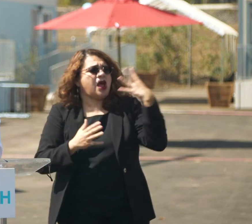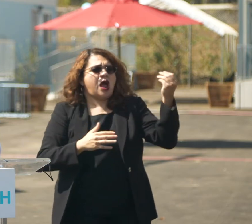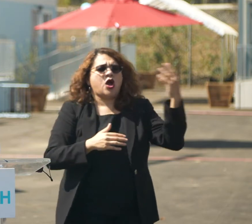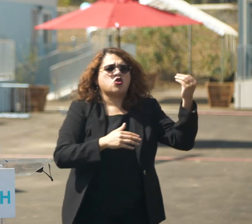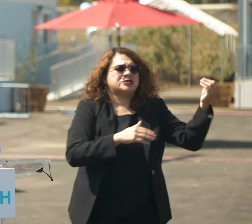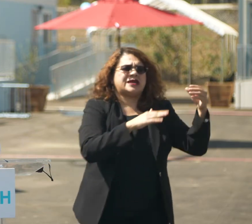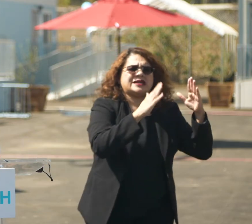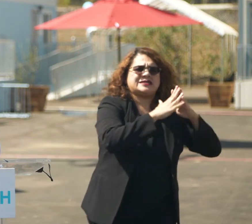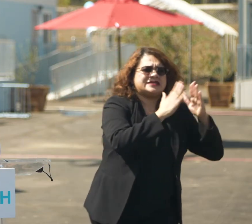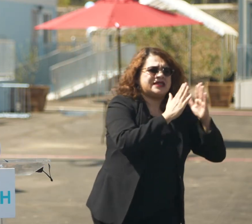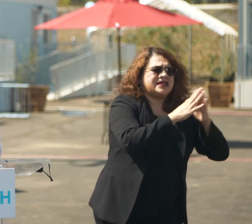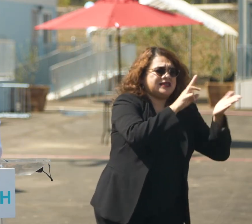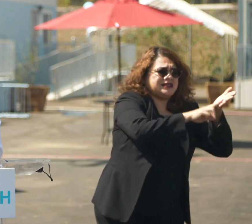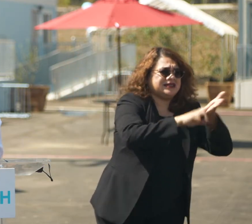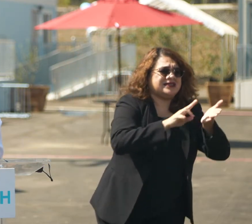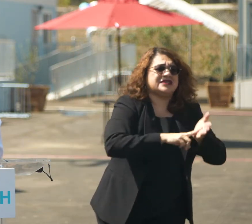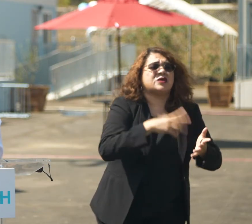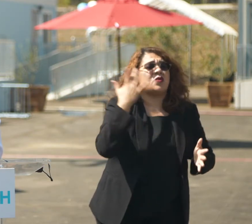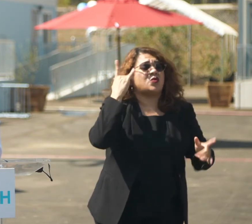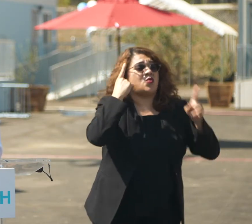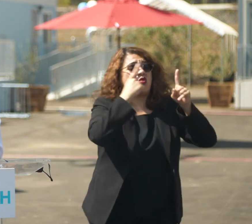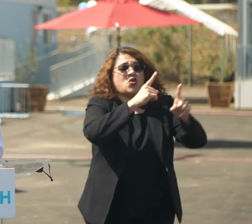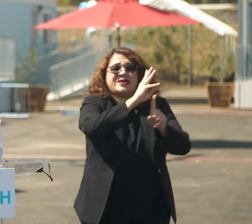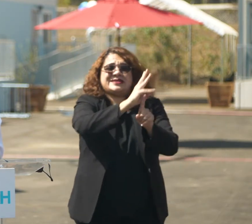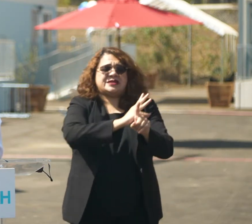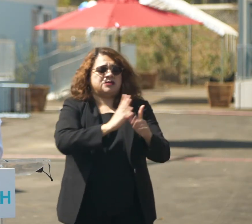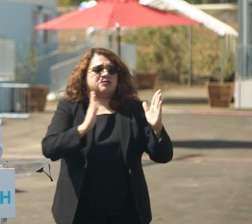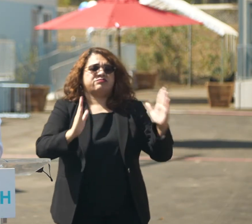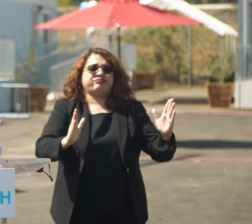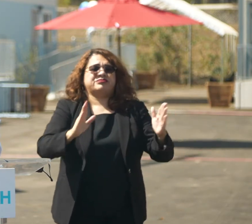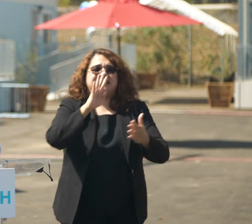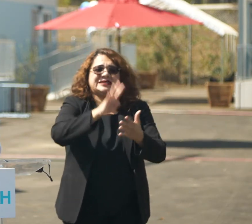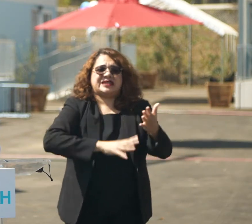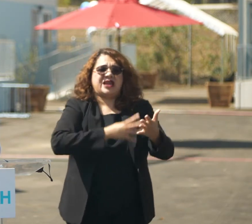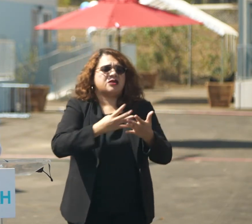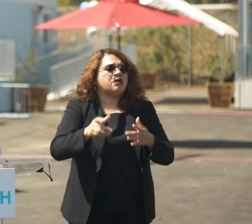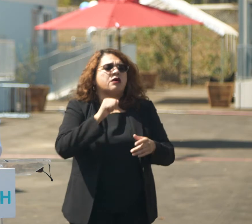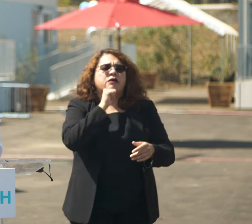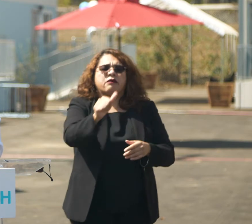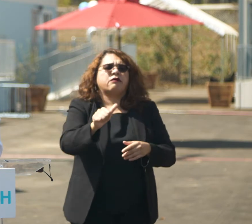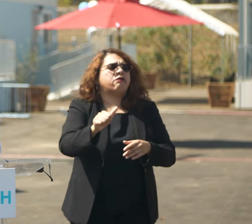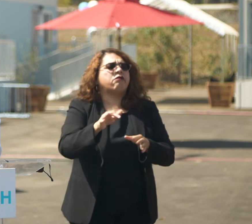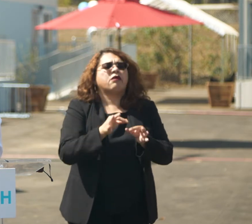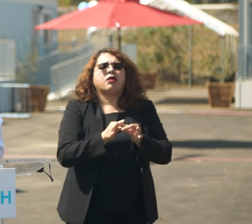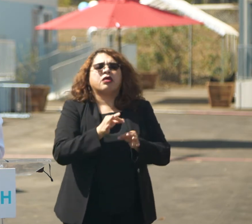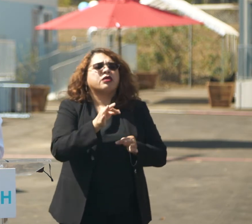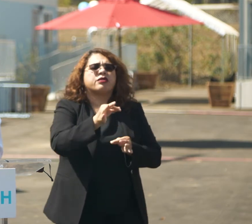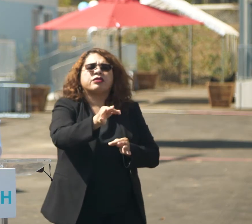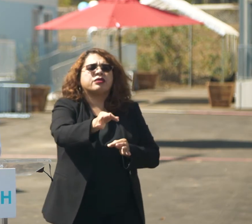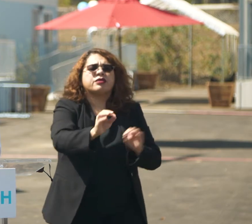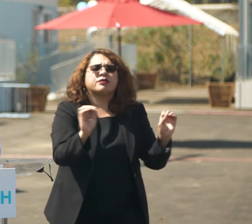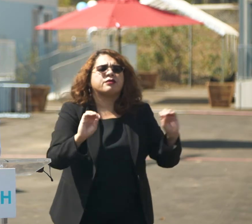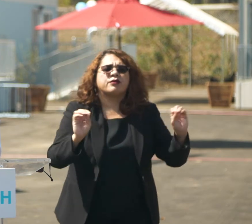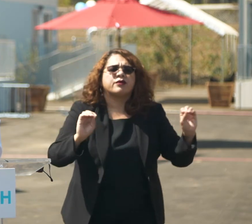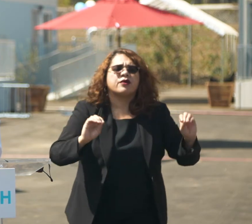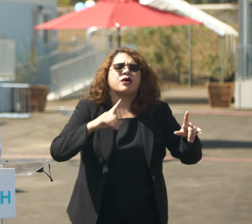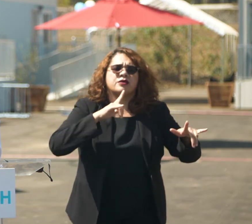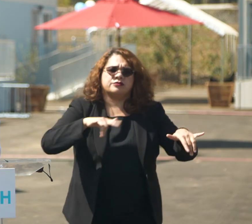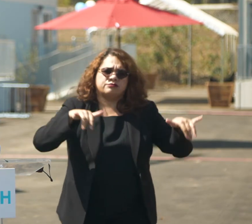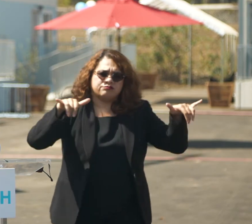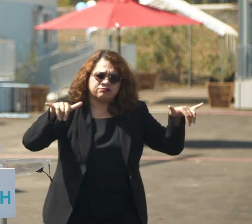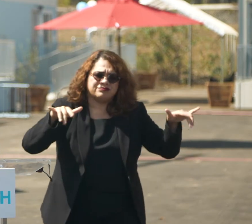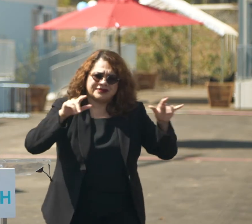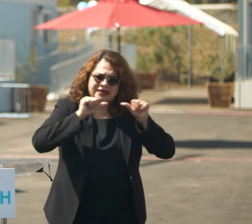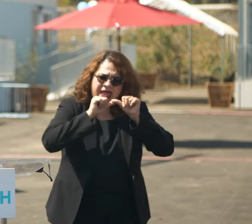success in meeting our aggressive 6-month construction schedule to complete this project is also due to their contributions